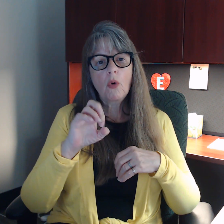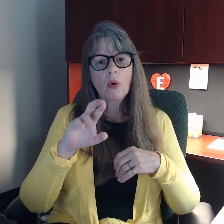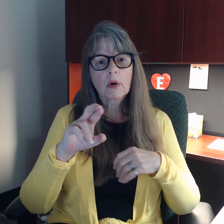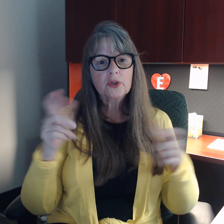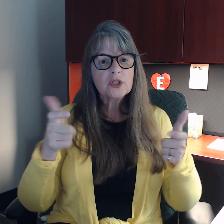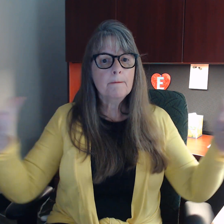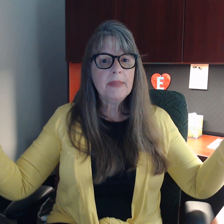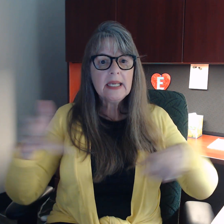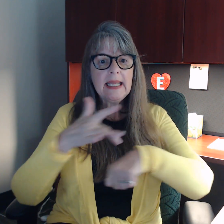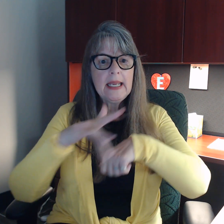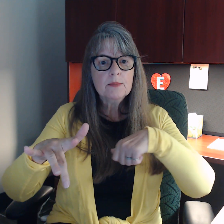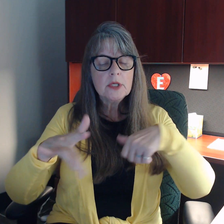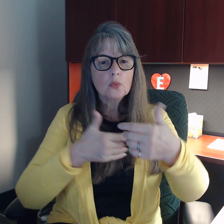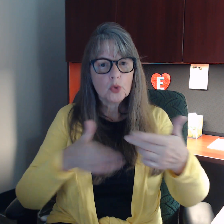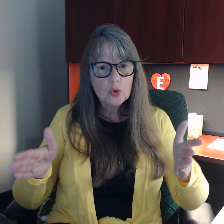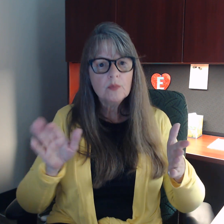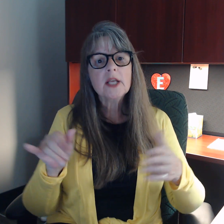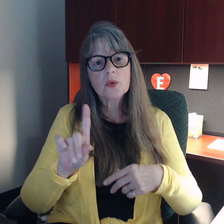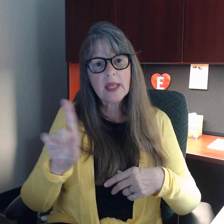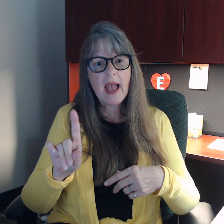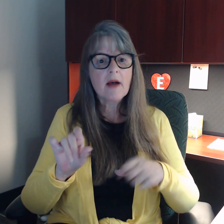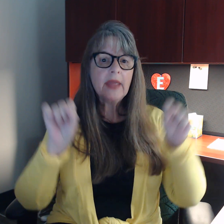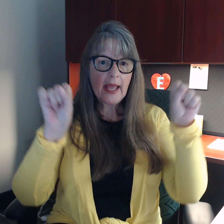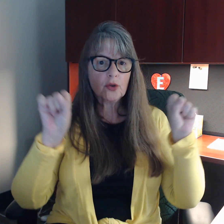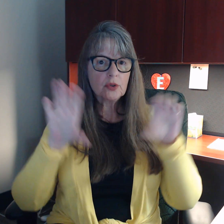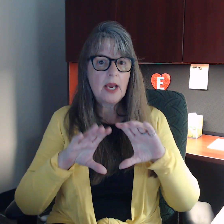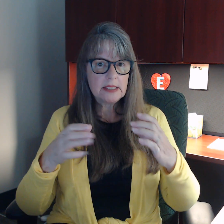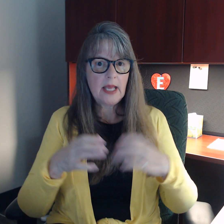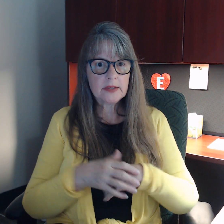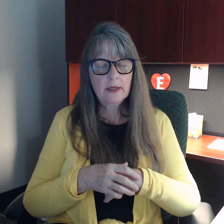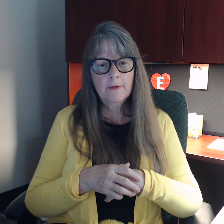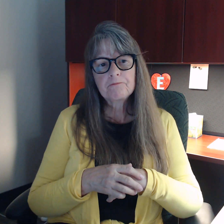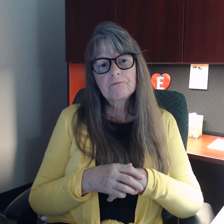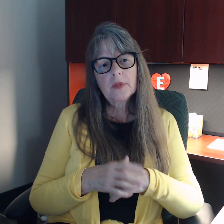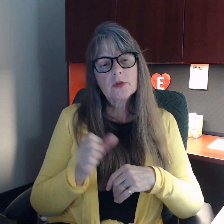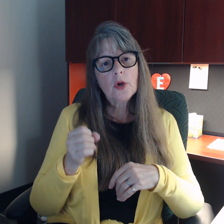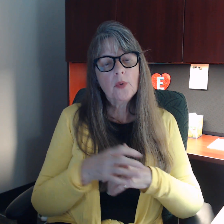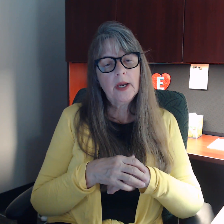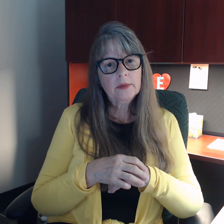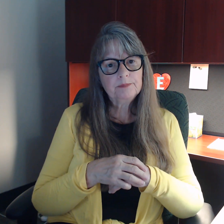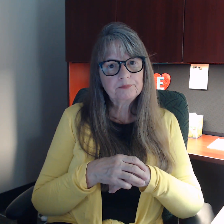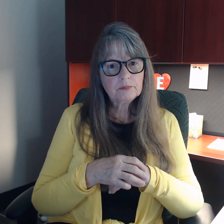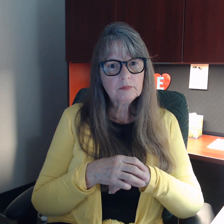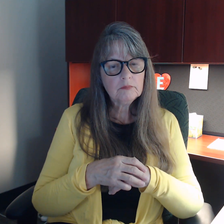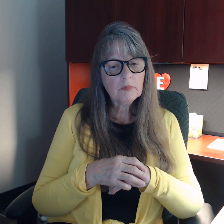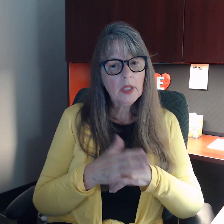or just a big empty room. That's where they have the exercise class. So